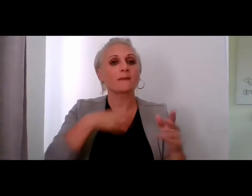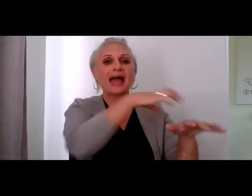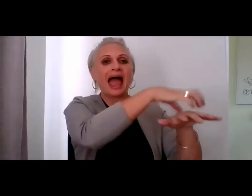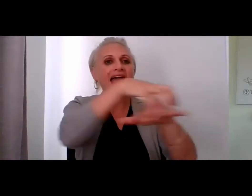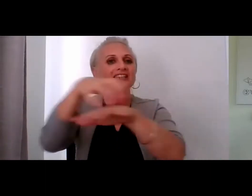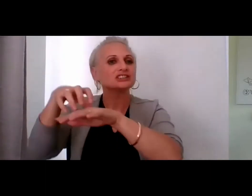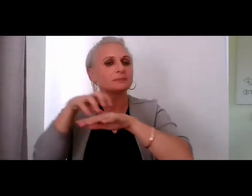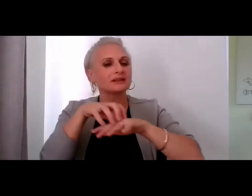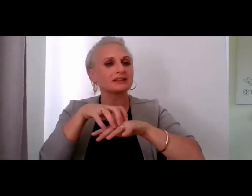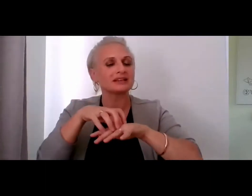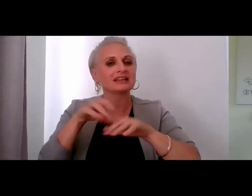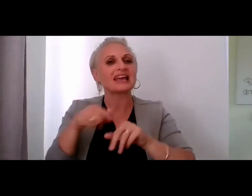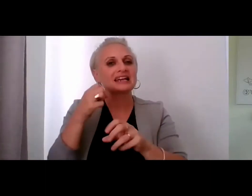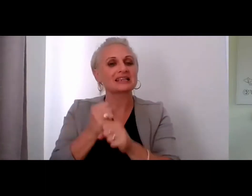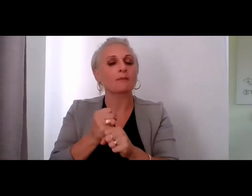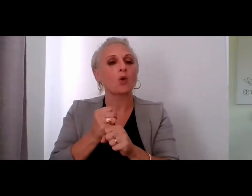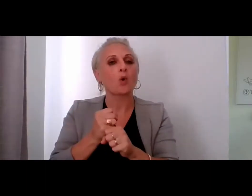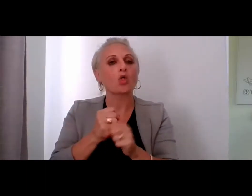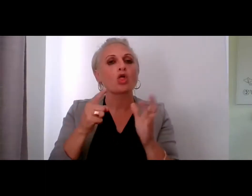the Office for Disability Issues.